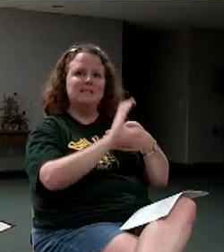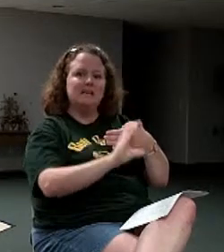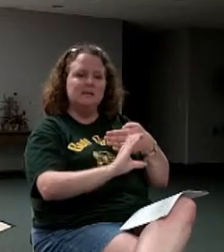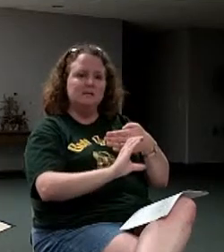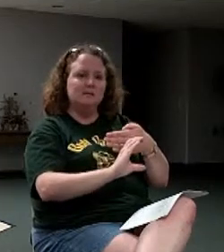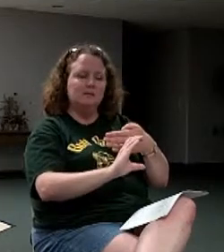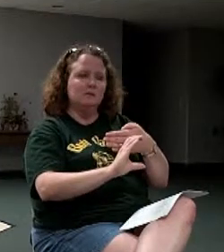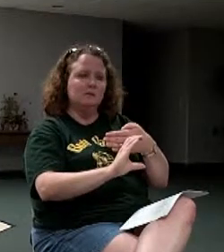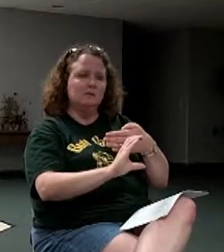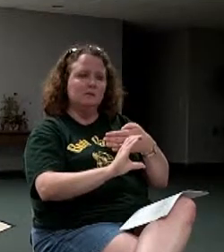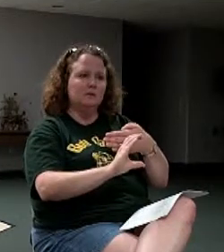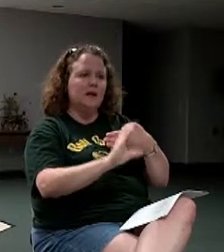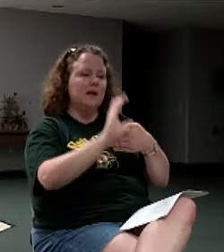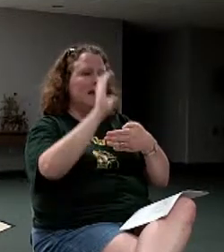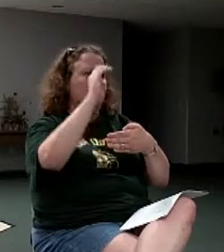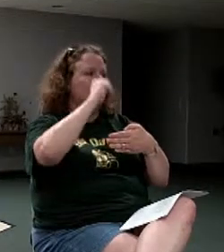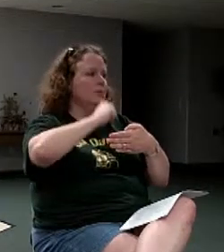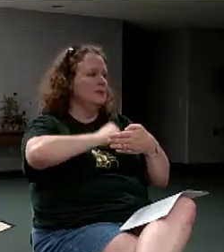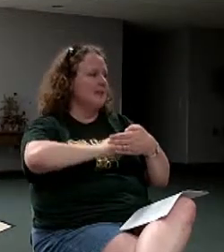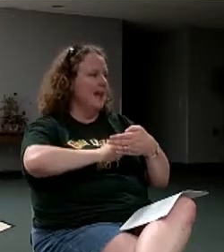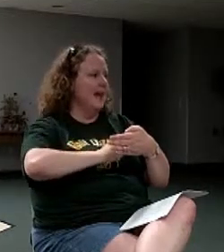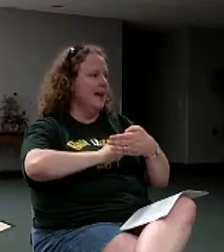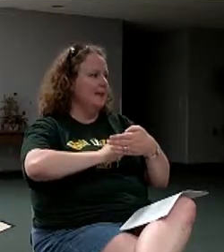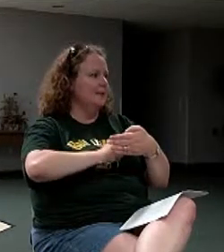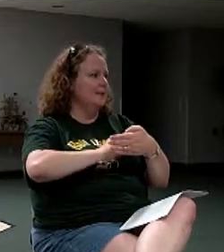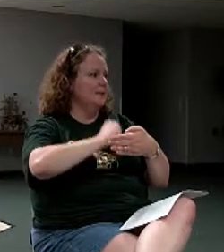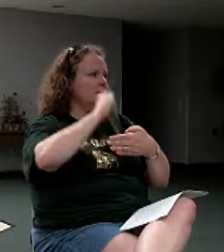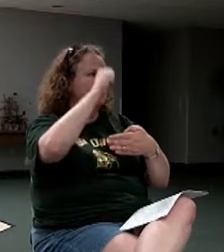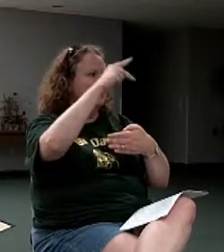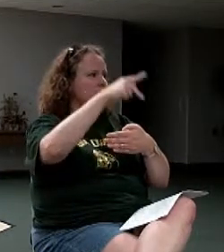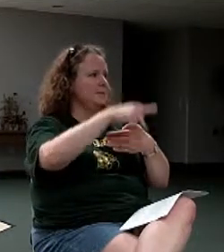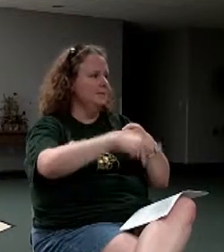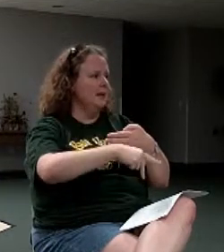C. April is A, becomes a P.